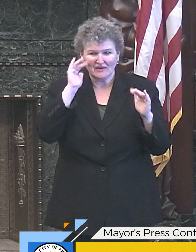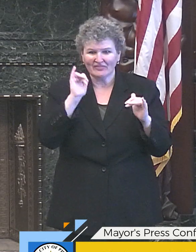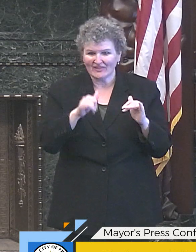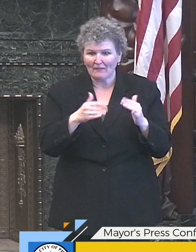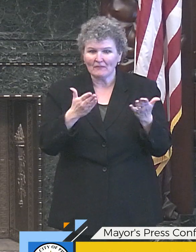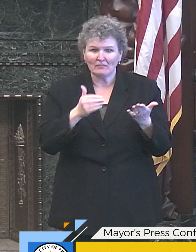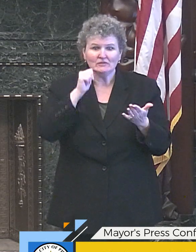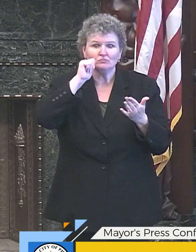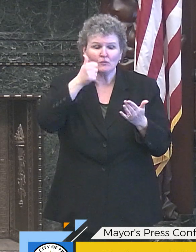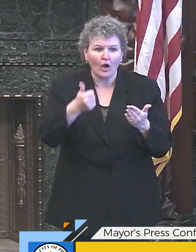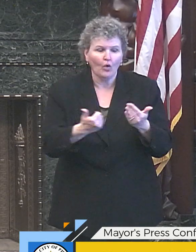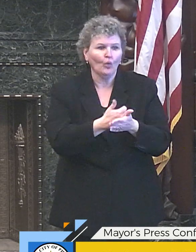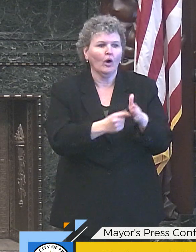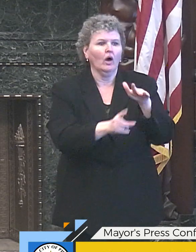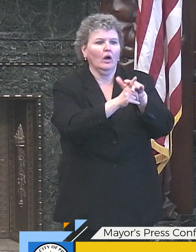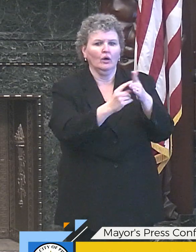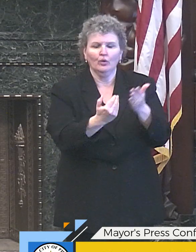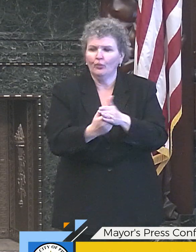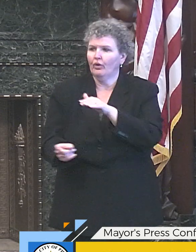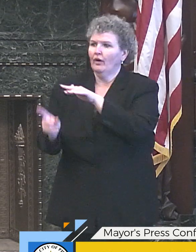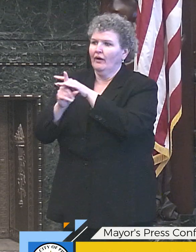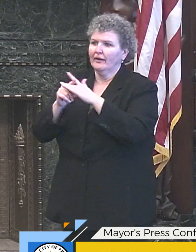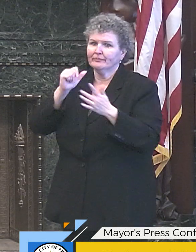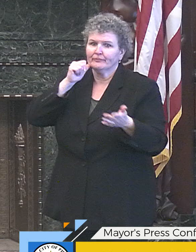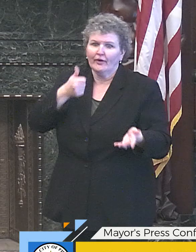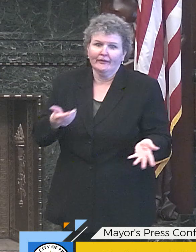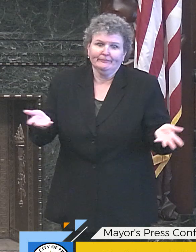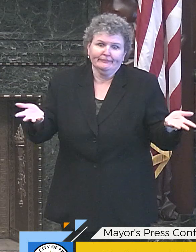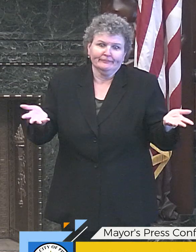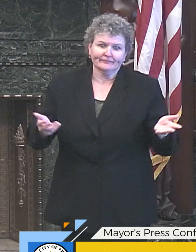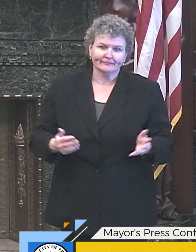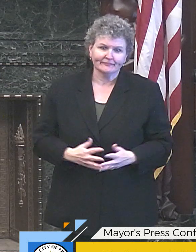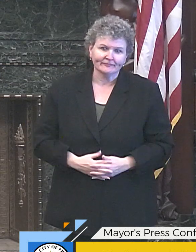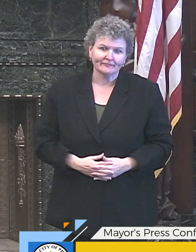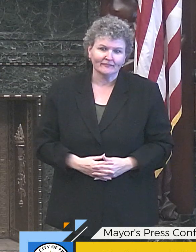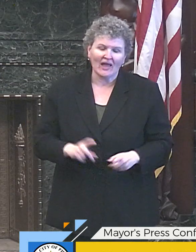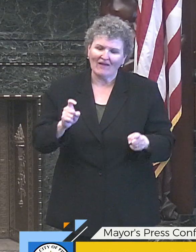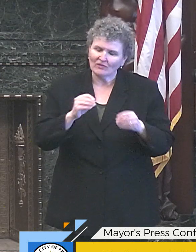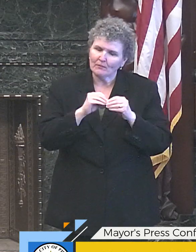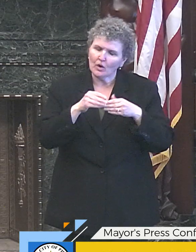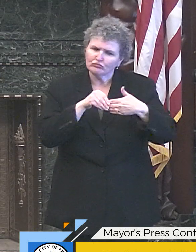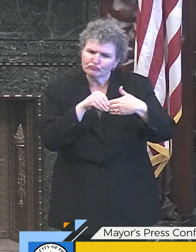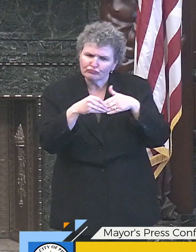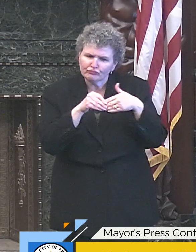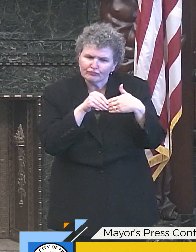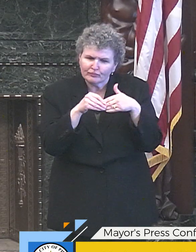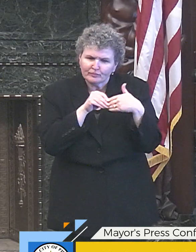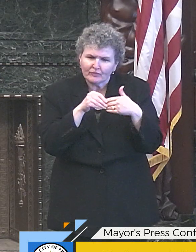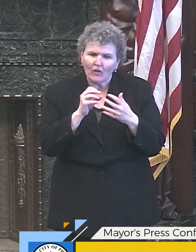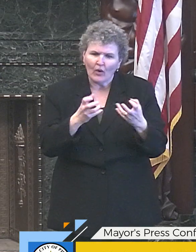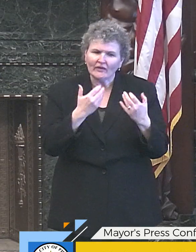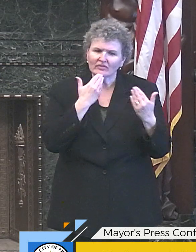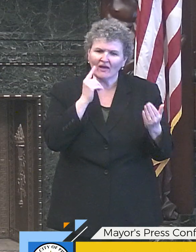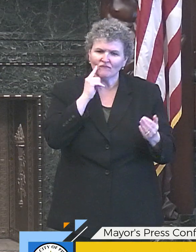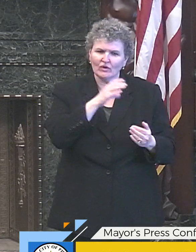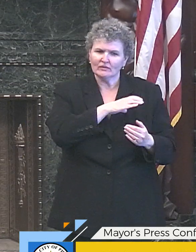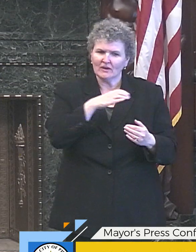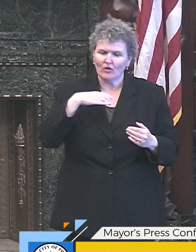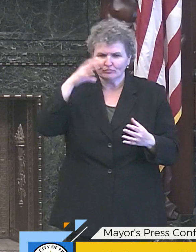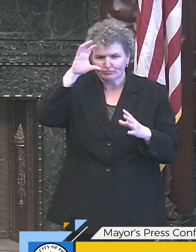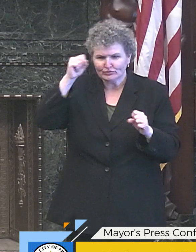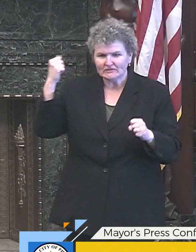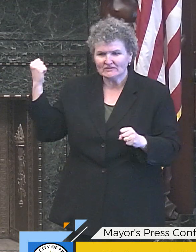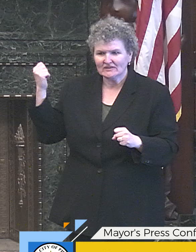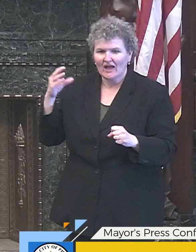didn't expect to have to purchase. And so we need that ultimate flexibility. And so I want to thank the council president, thank city council and